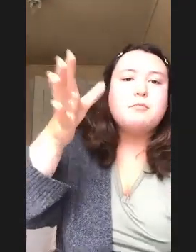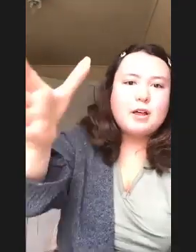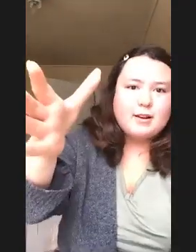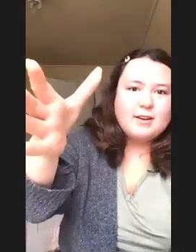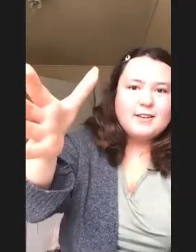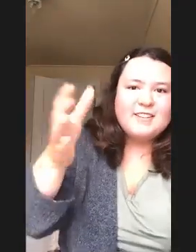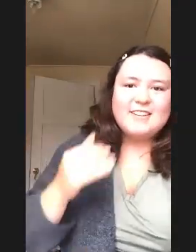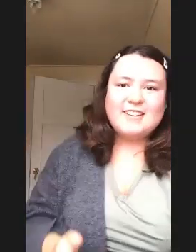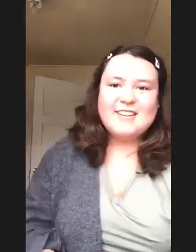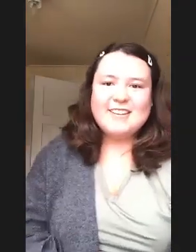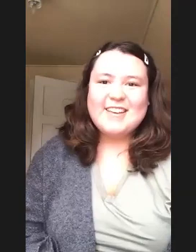grandmother. Yeah.